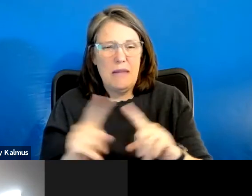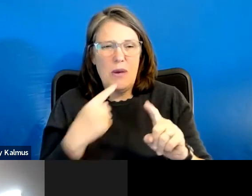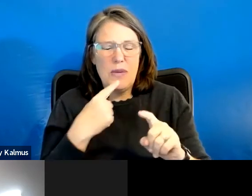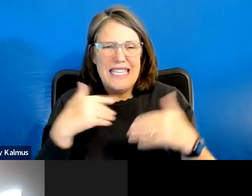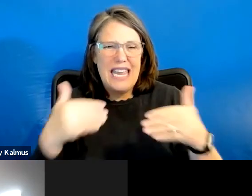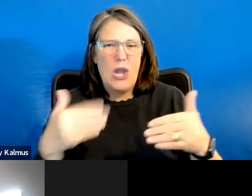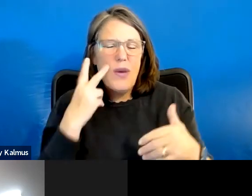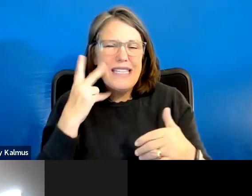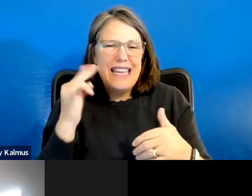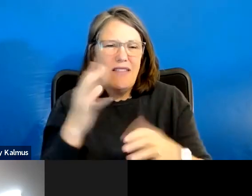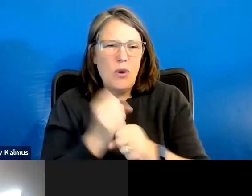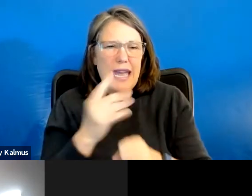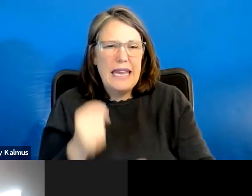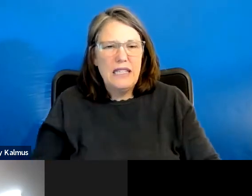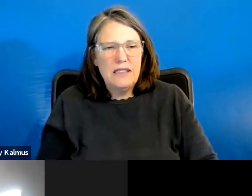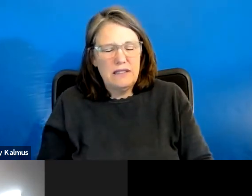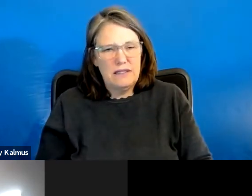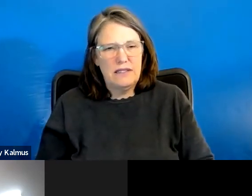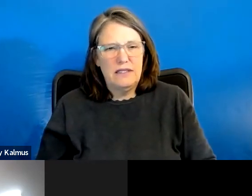and see if anybody gets it.